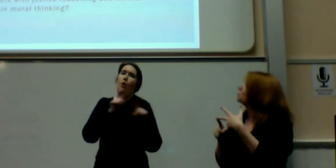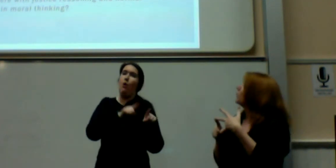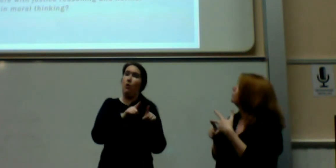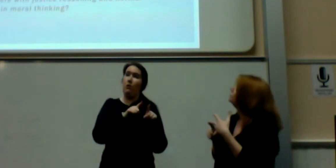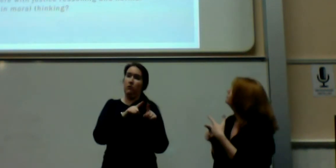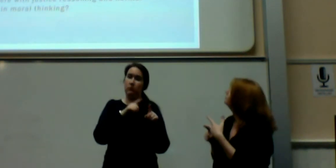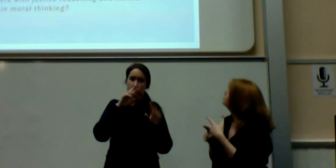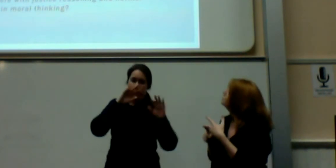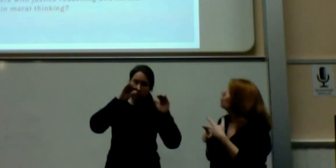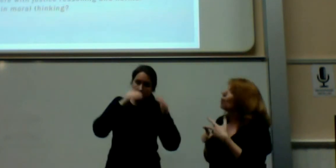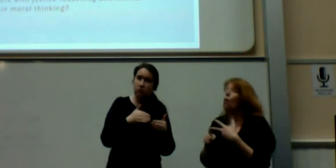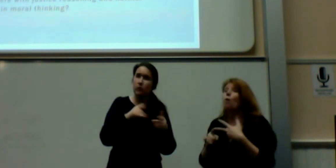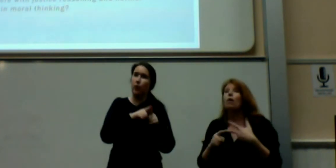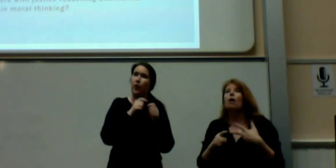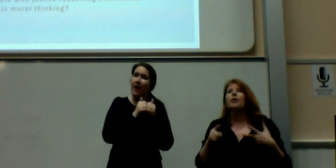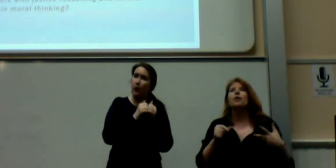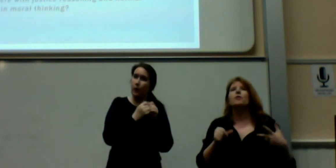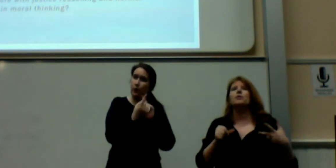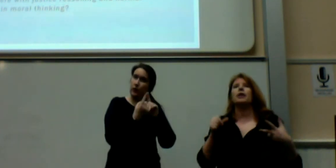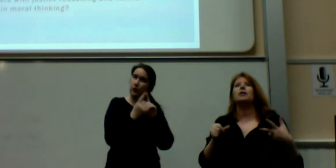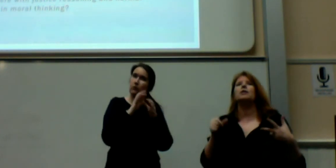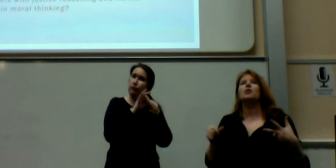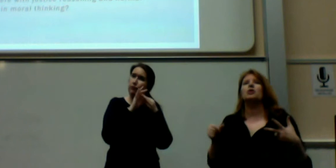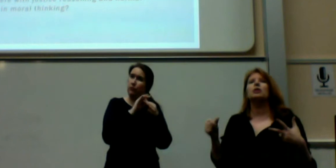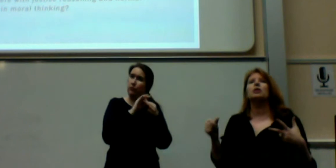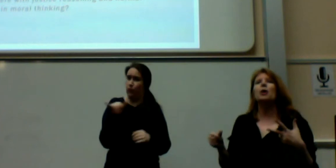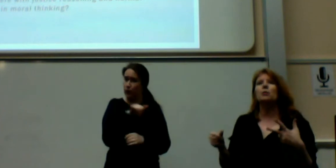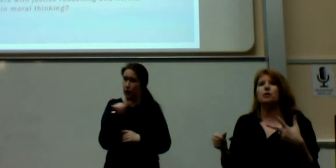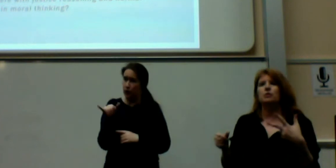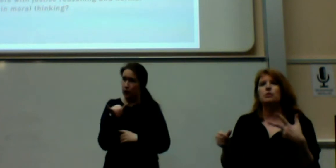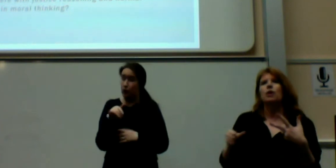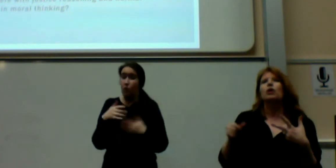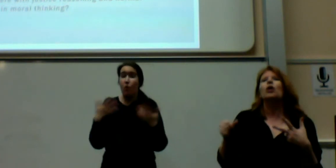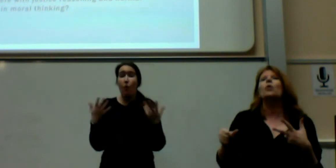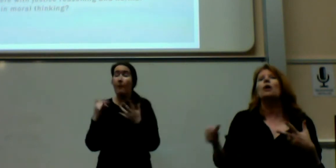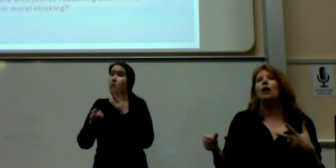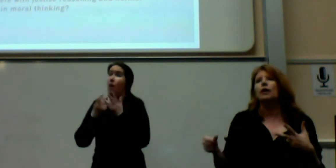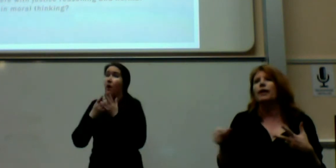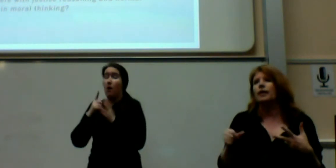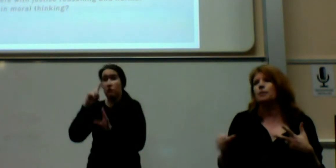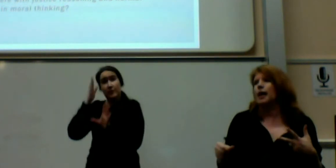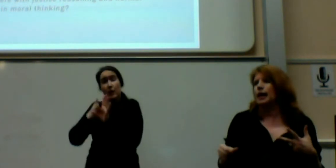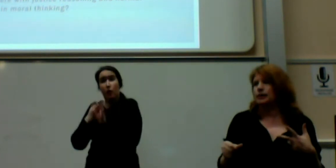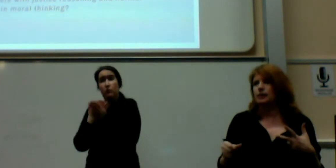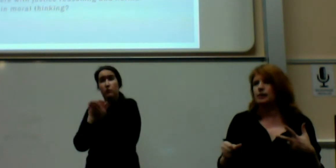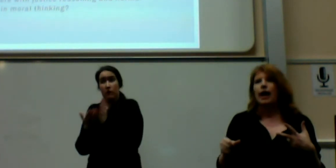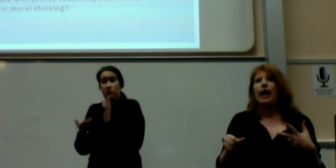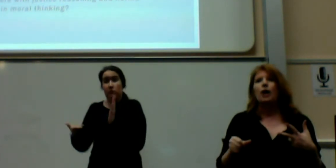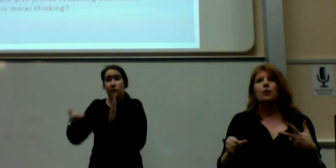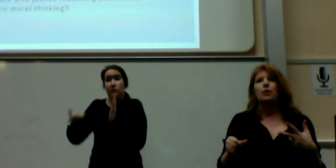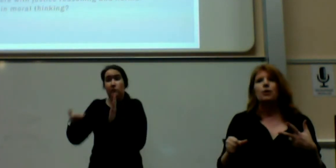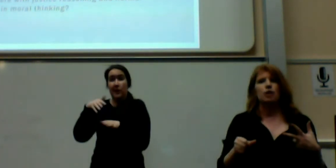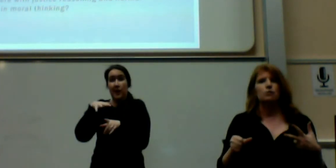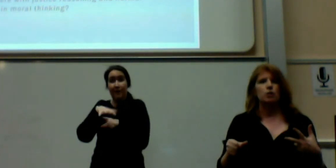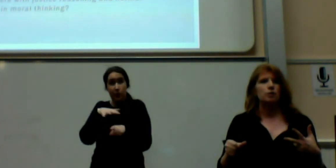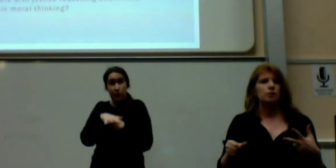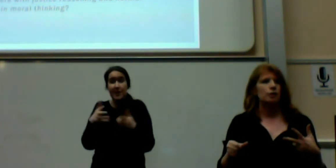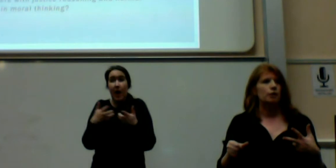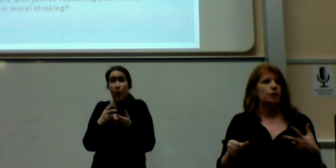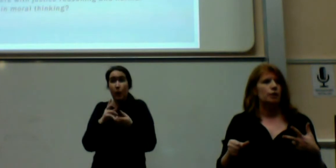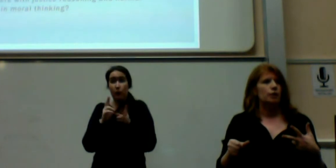a principled way? Or are there other psychological components going on that impacts how it is